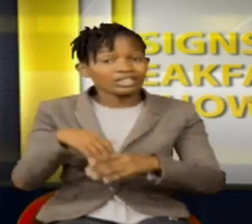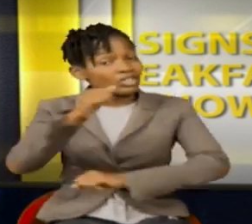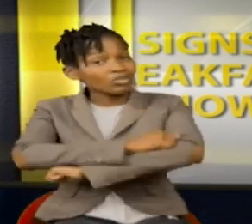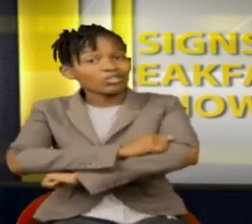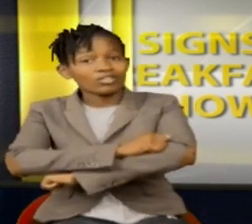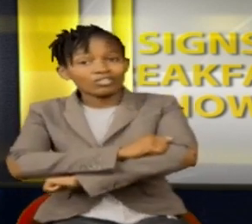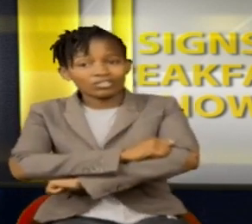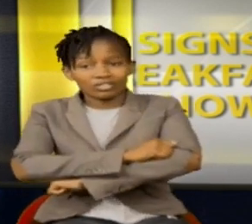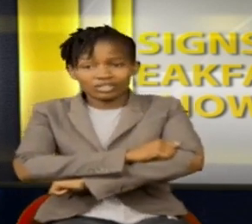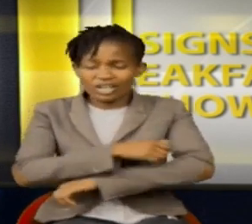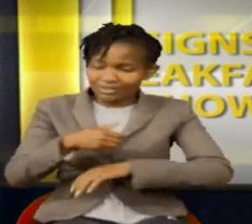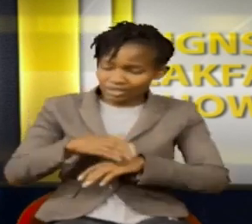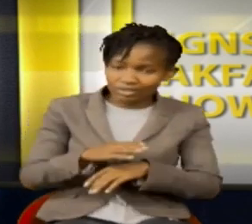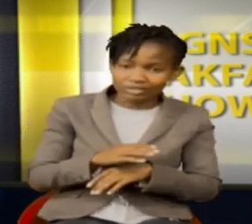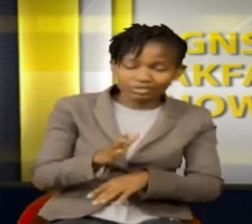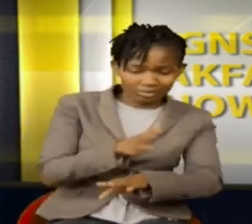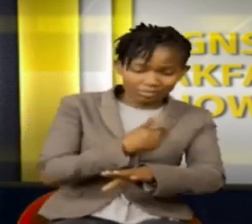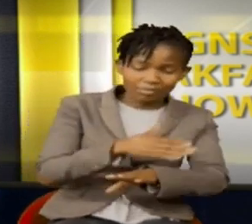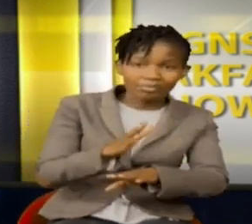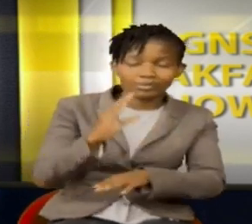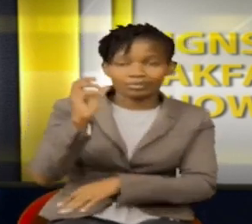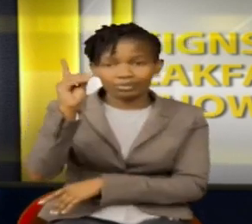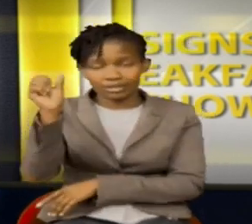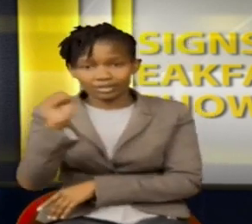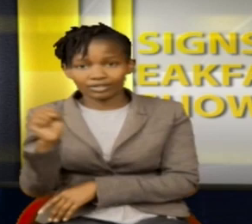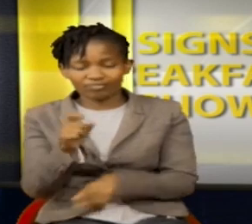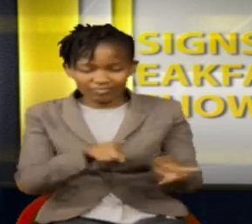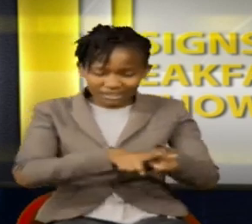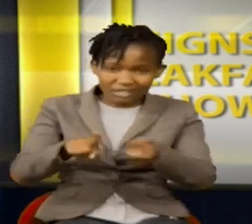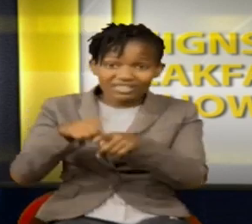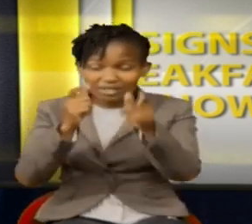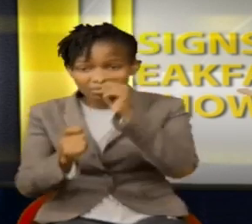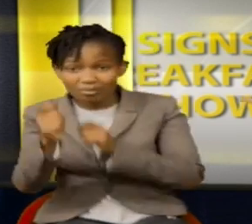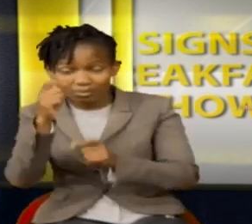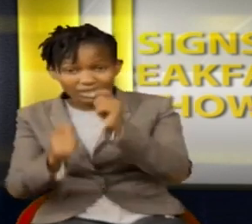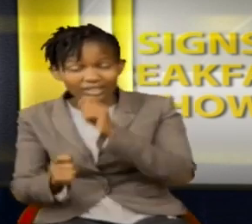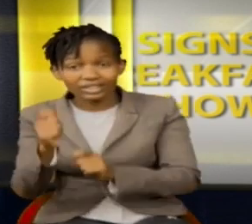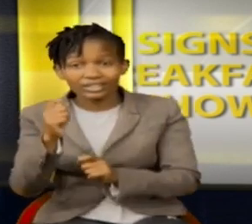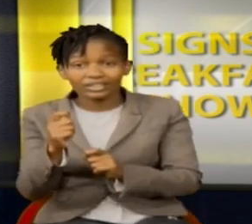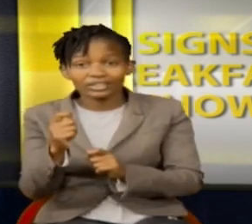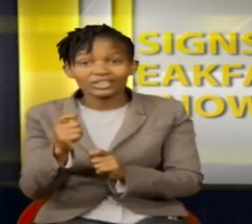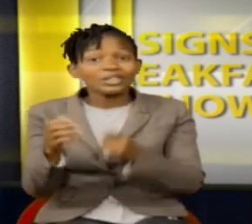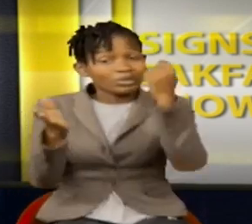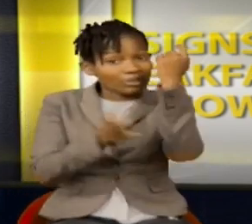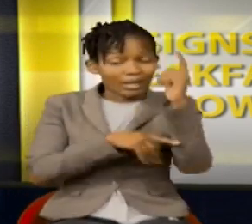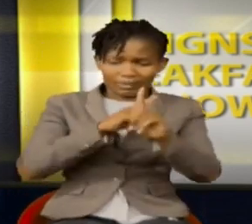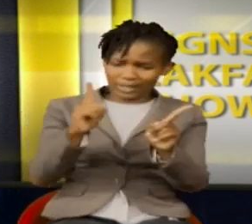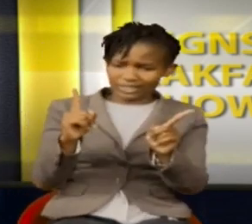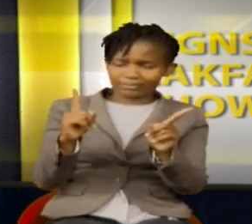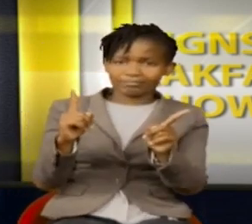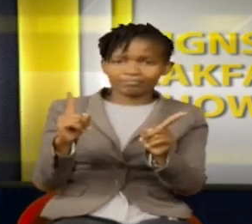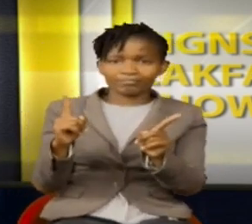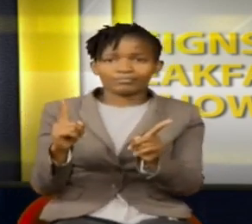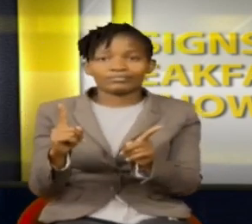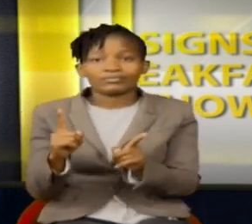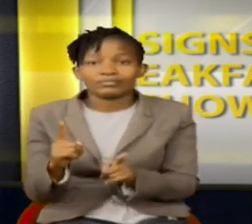did you used to sell? I've sold music CDs. Uh-huh. I've sold maziwa, milk. That was illegal. It was illegal, The